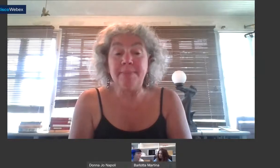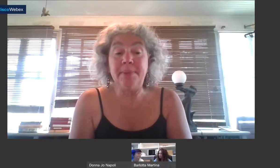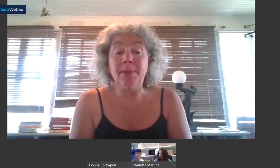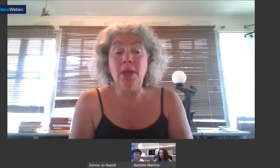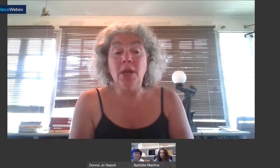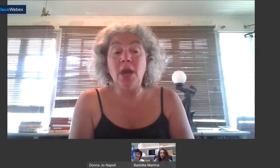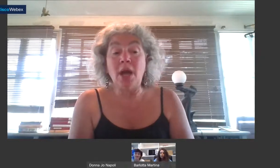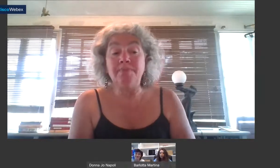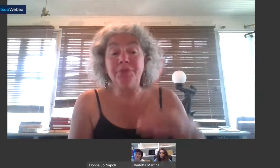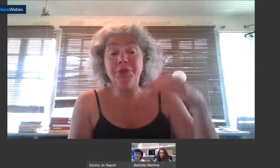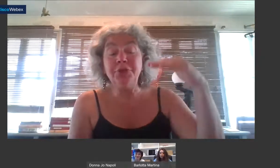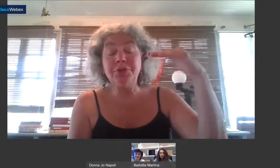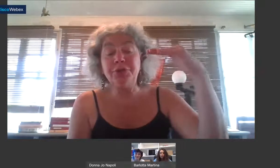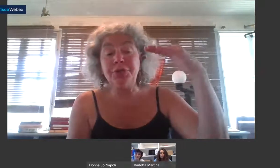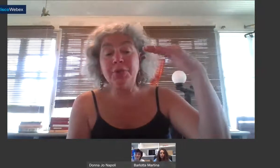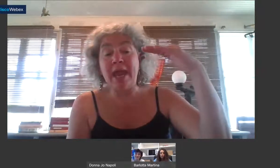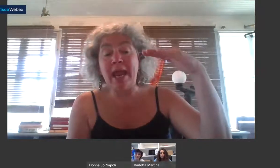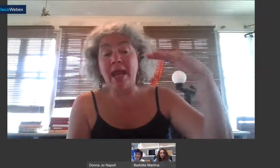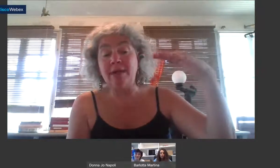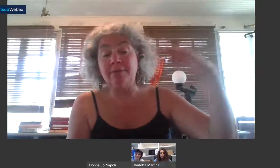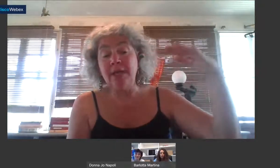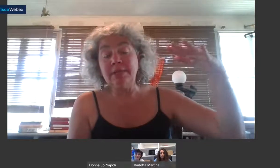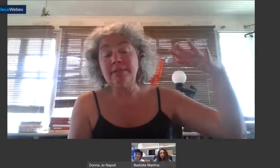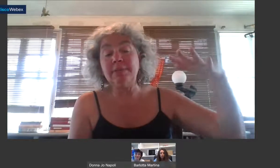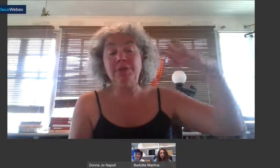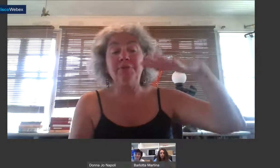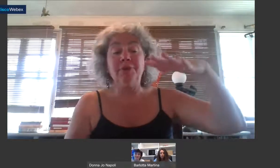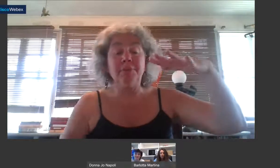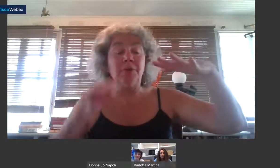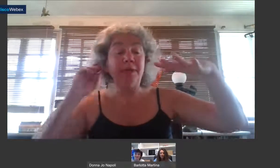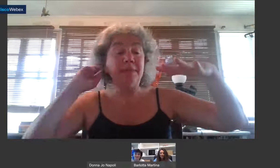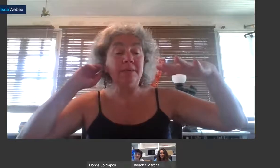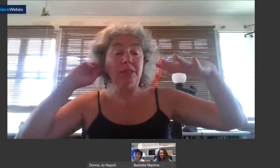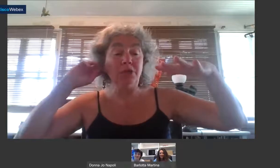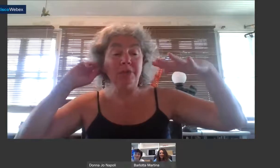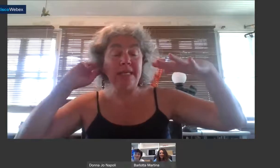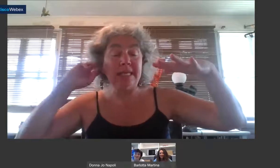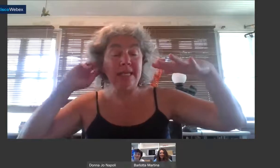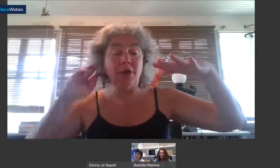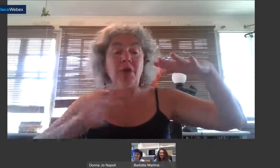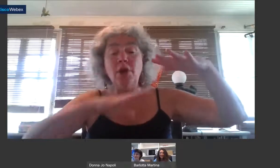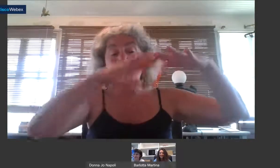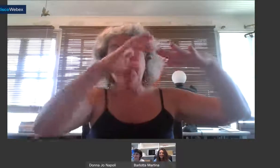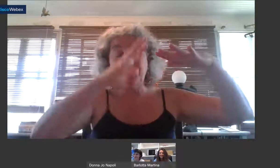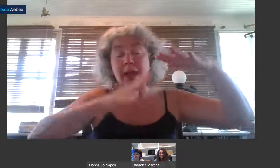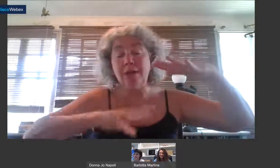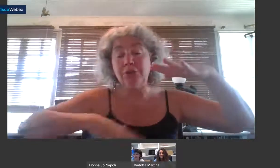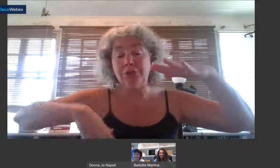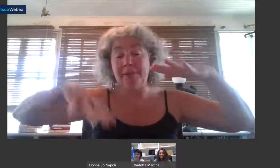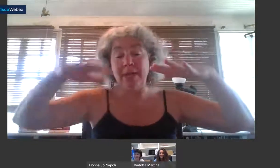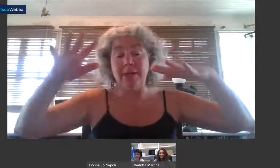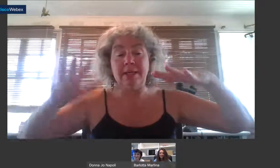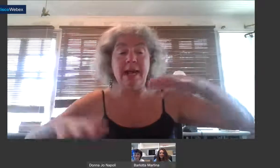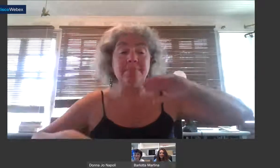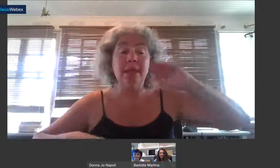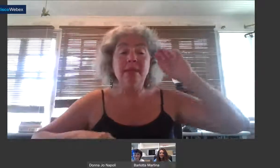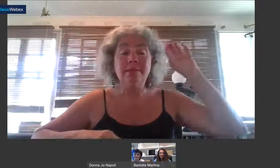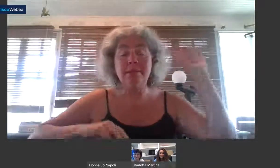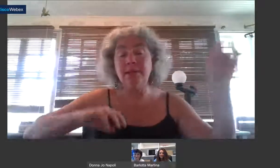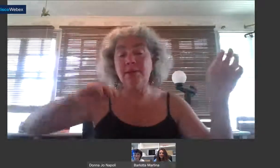example, used to have subject-verb agreement that you could hear throughout your paradigm, singular